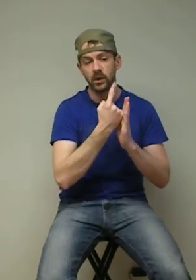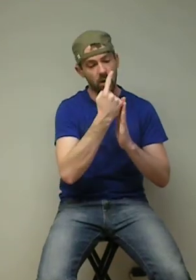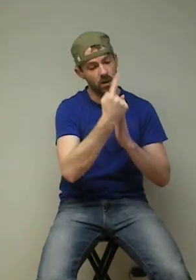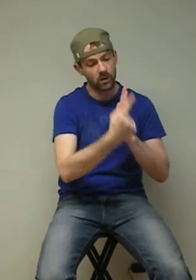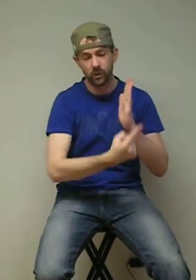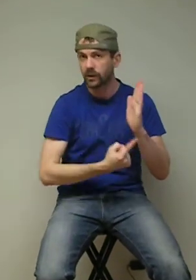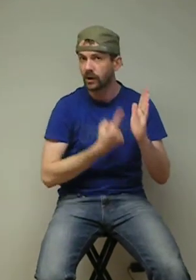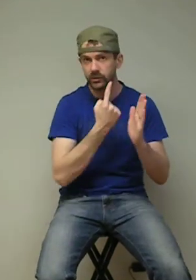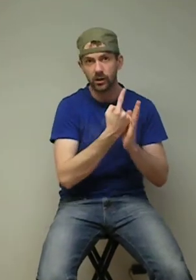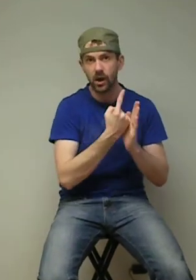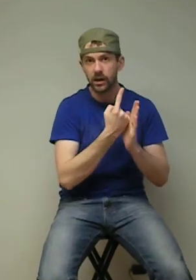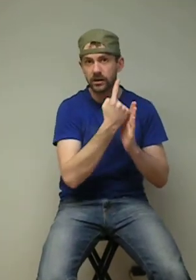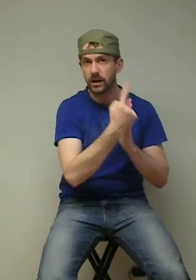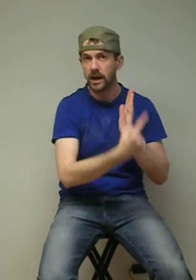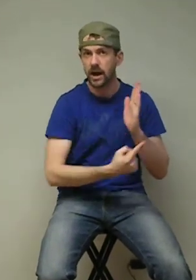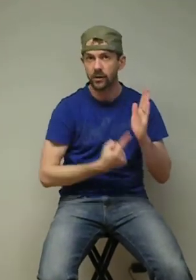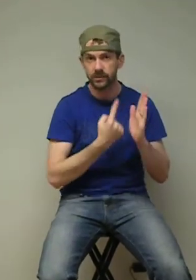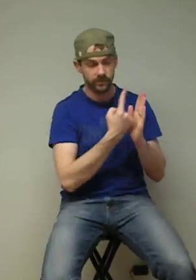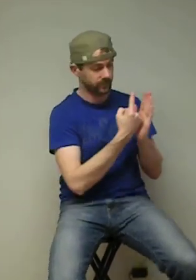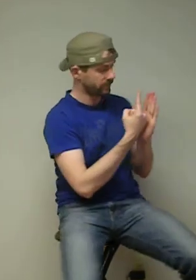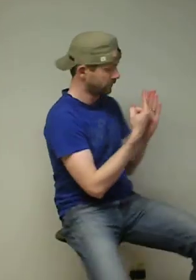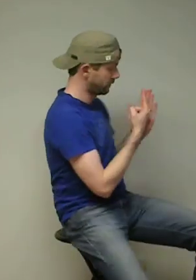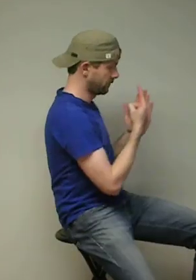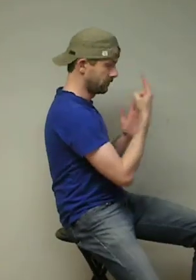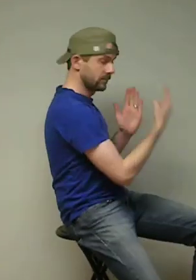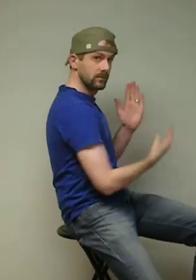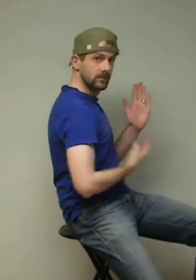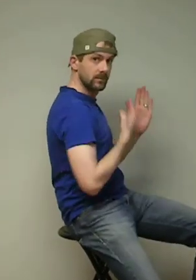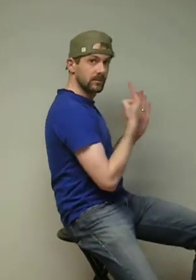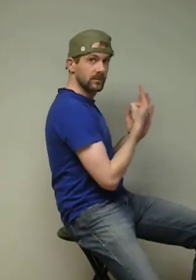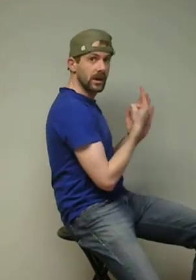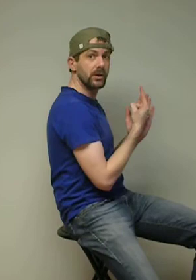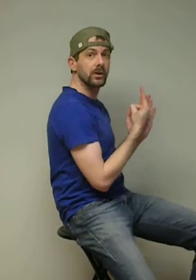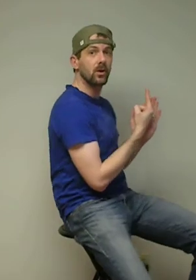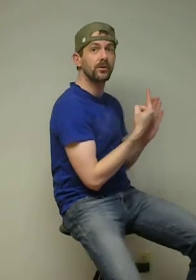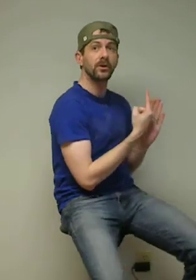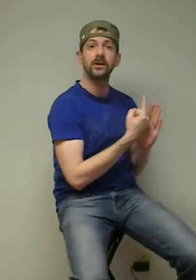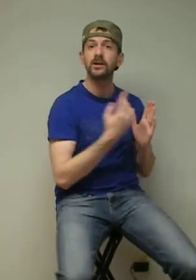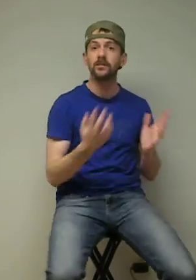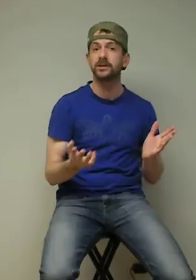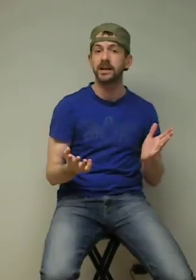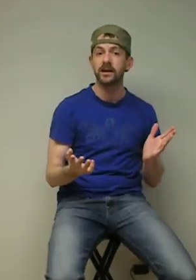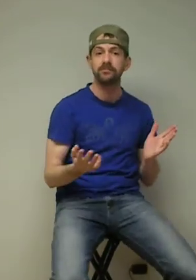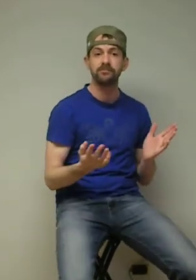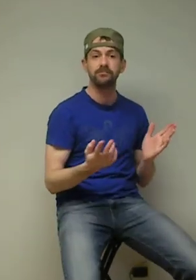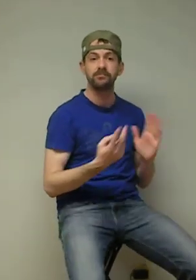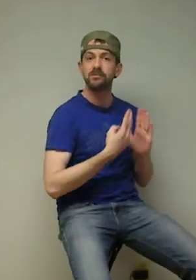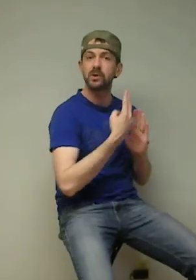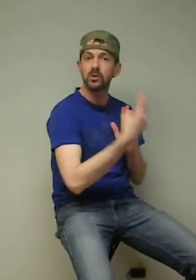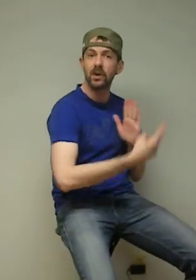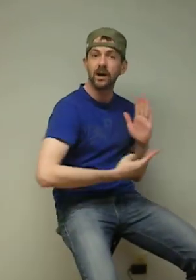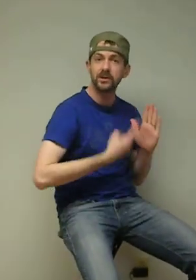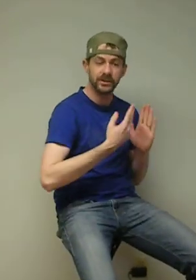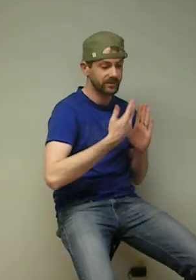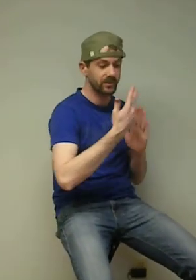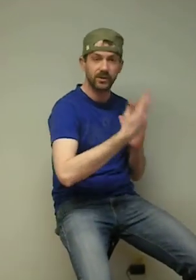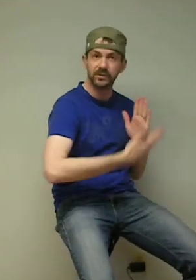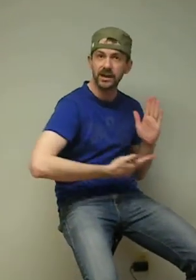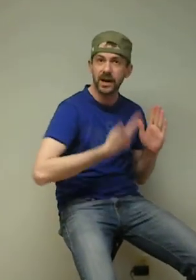you go all the way around your clock, an hour. And you can incorporate your numbers again. 2 hours, 3